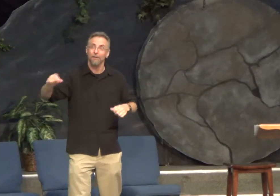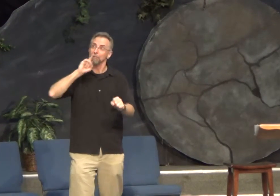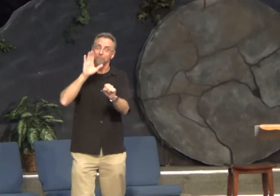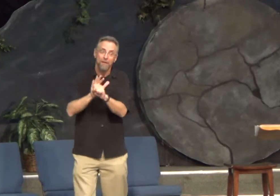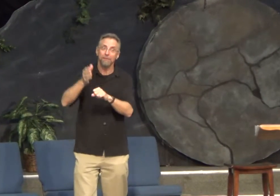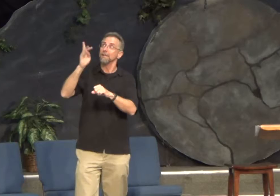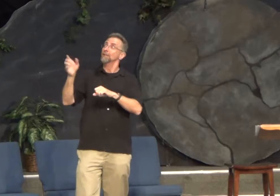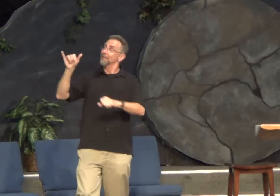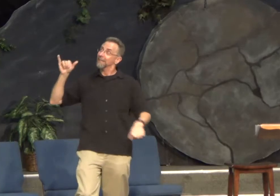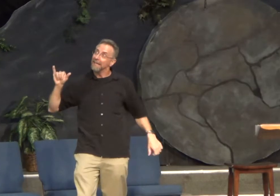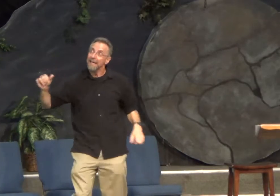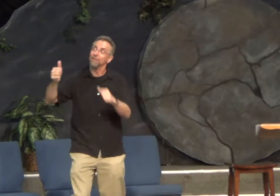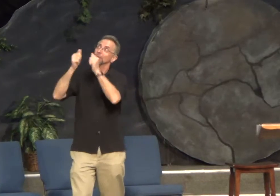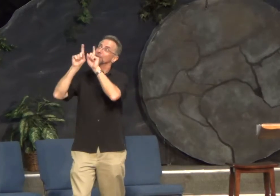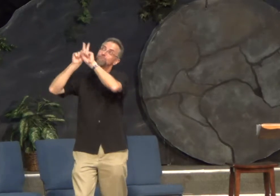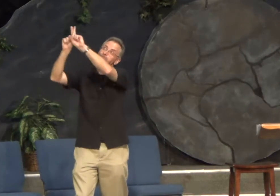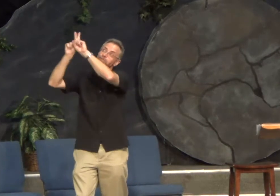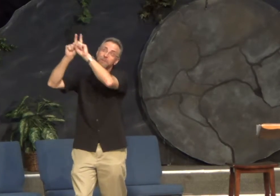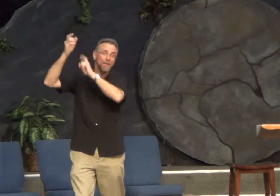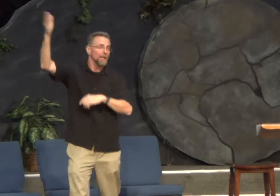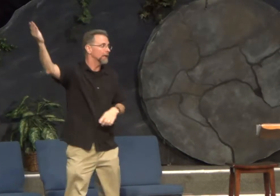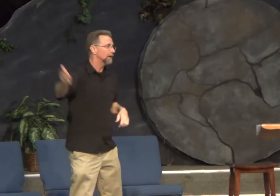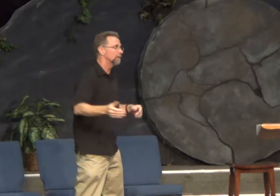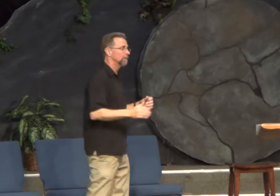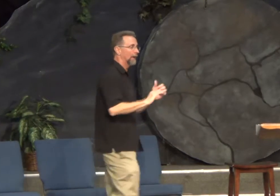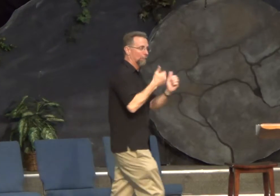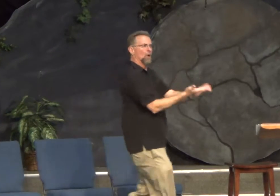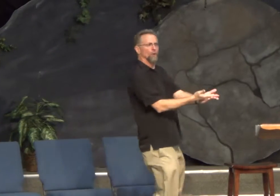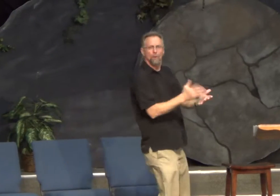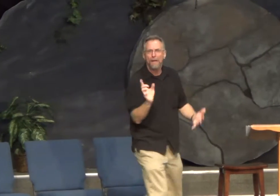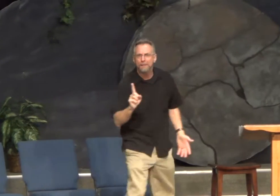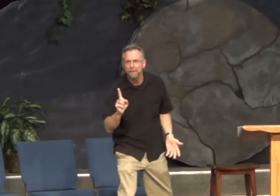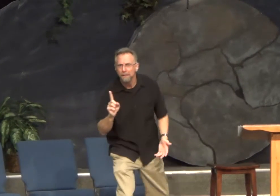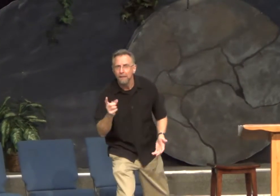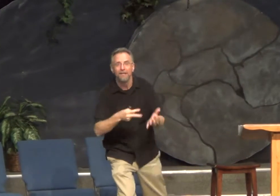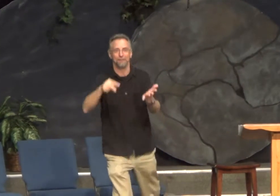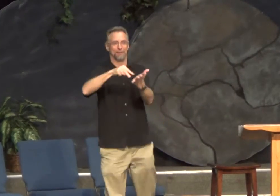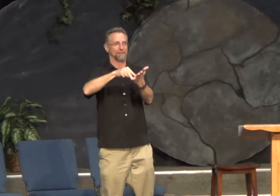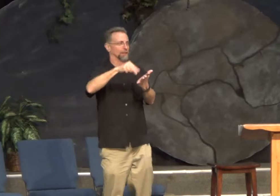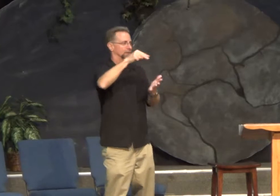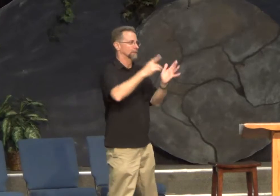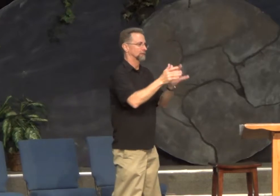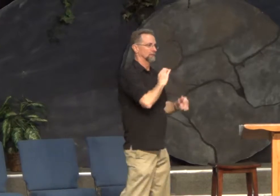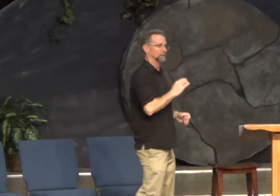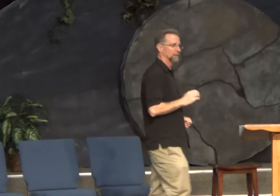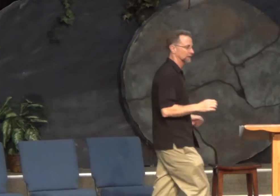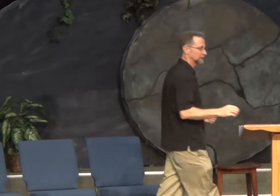ready to be with God, with the promise of eternity, to be there with him. What's the proof? The resurrection of